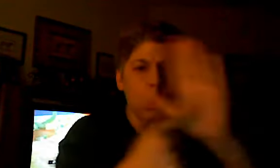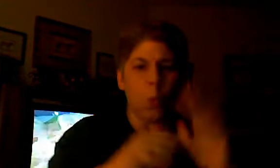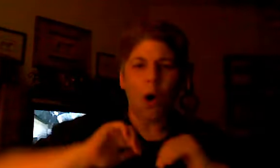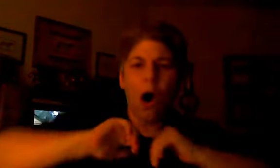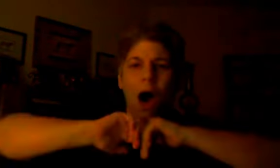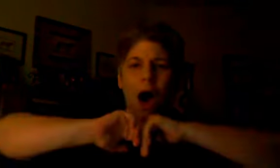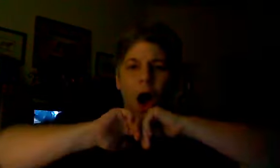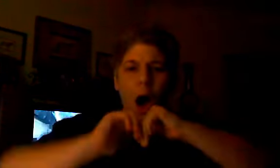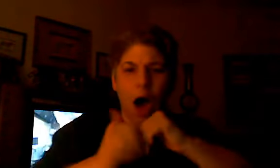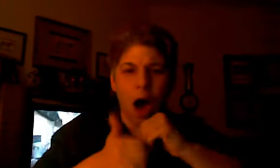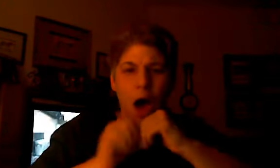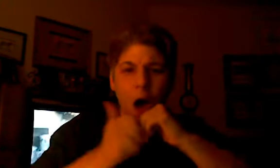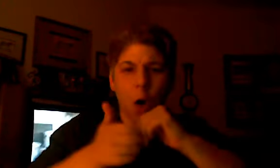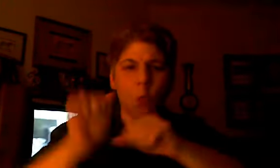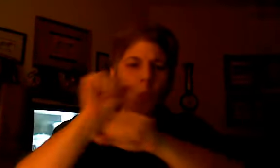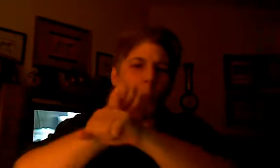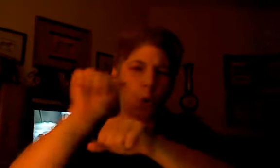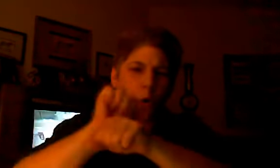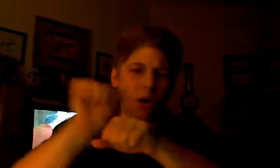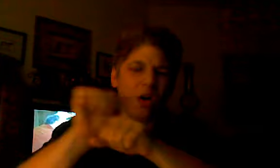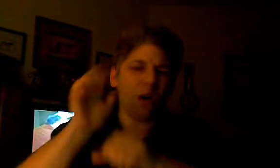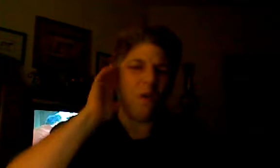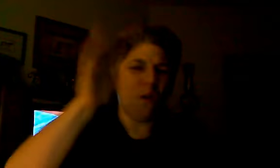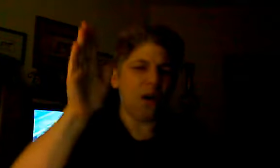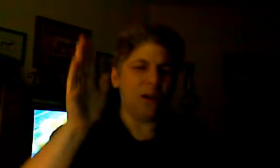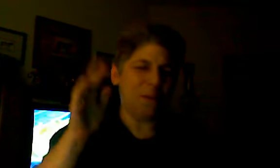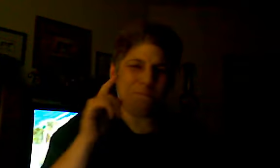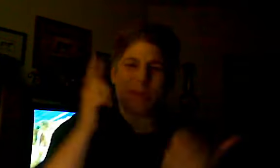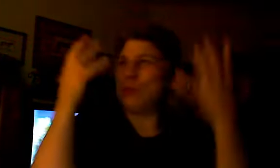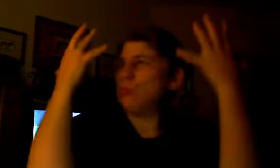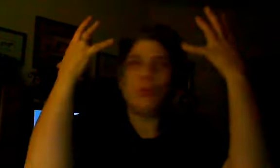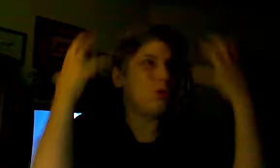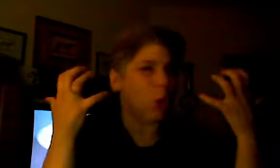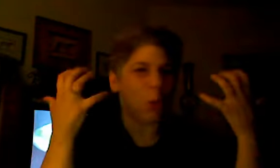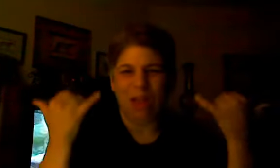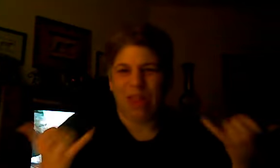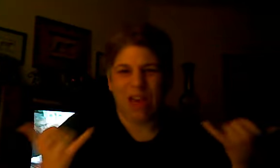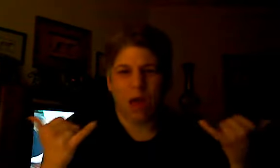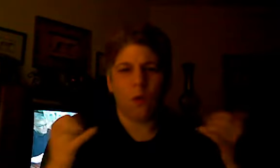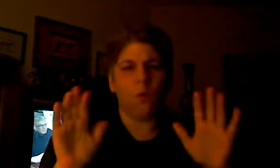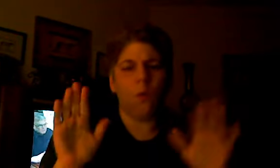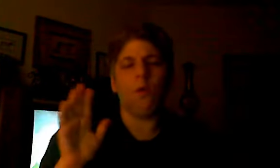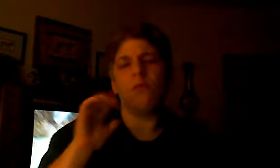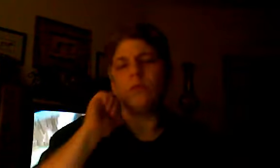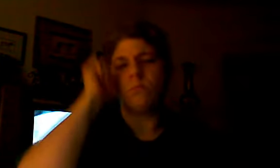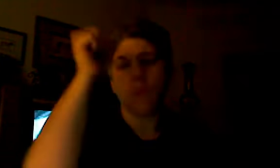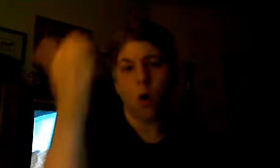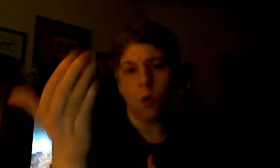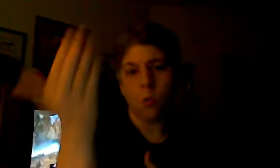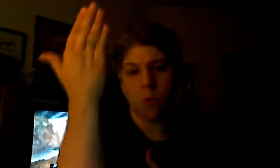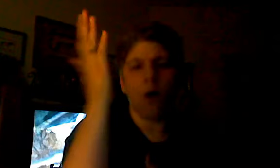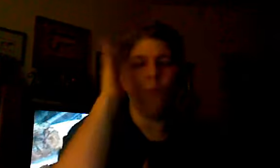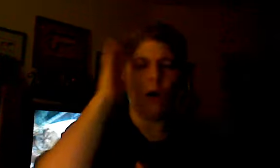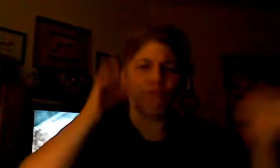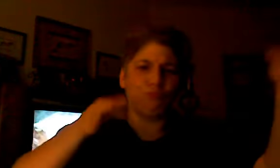time. Coming out in a second. With Caesar's help. All right. From paella to ceviche. Outstanding flavor. And something called anticuchos.